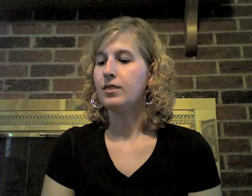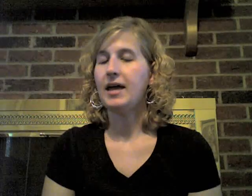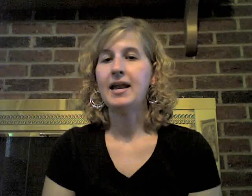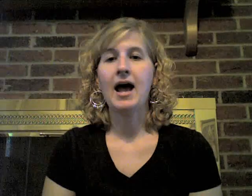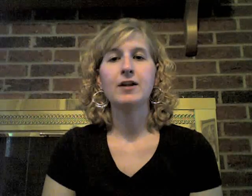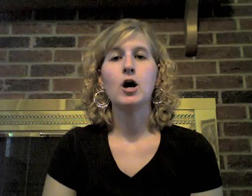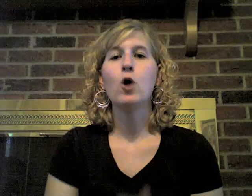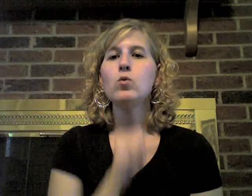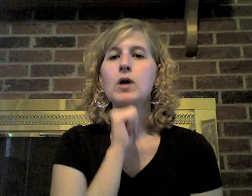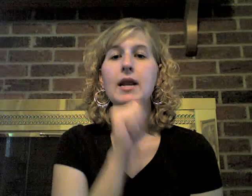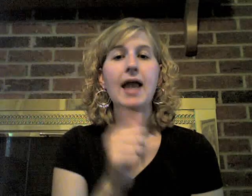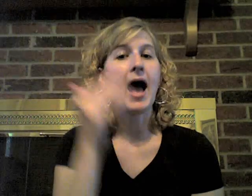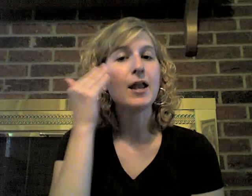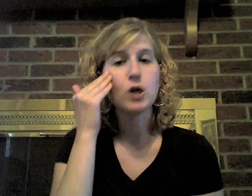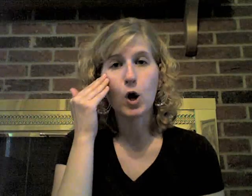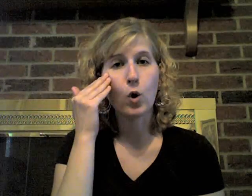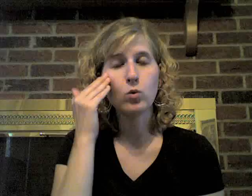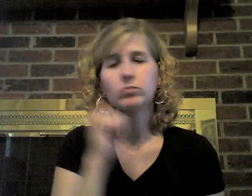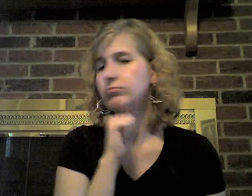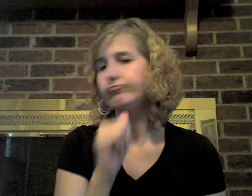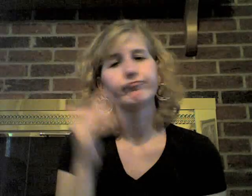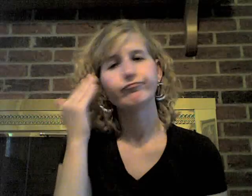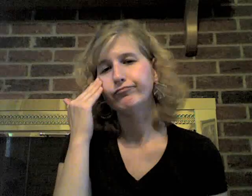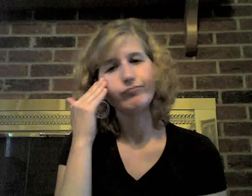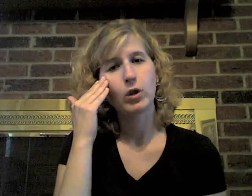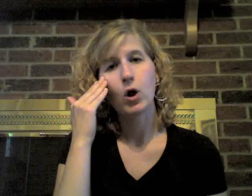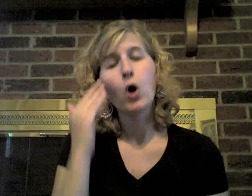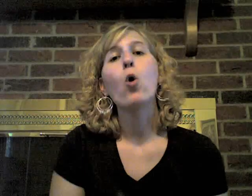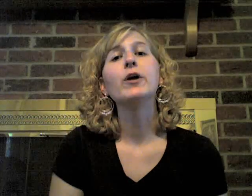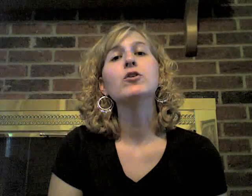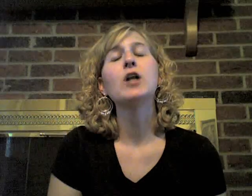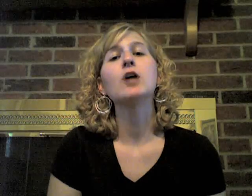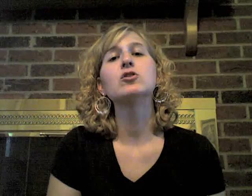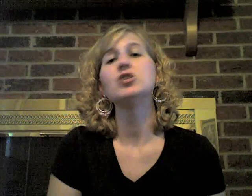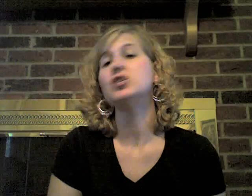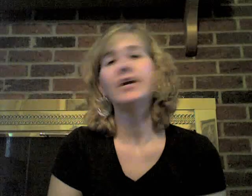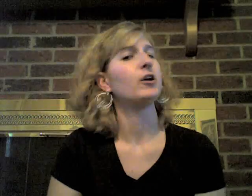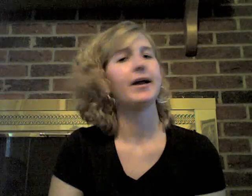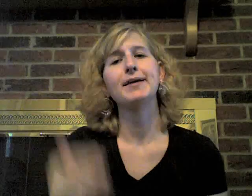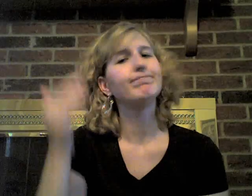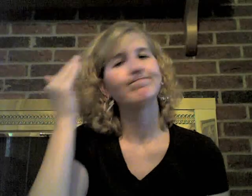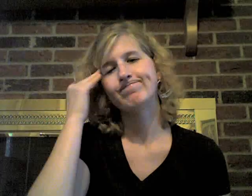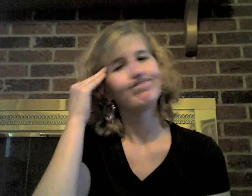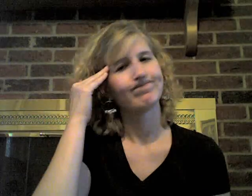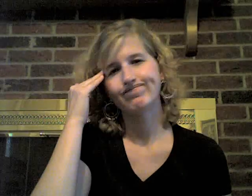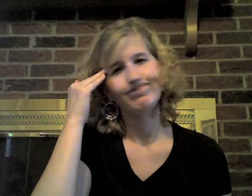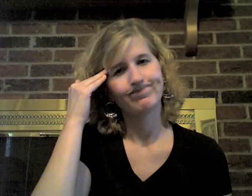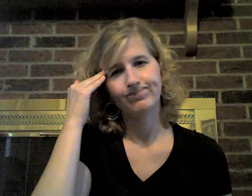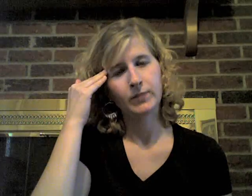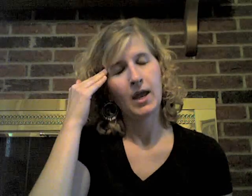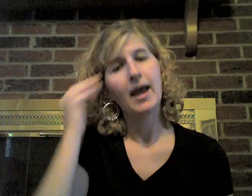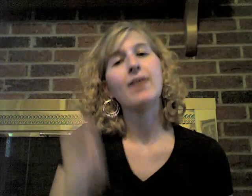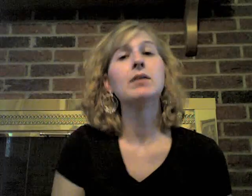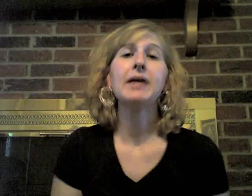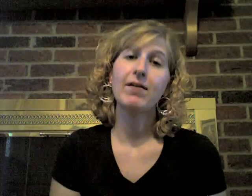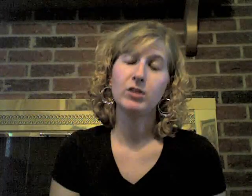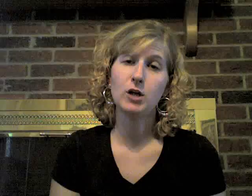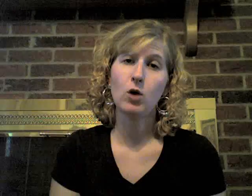Then not know. Or you can also just shake your head. And then we have the don't